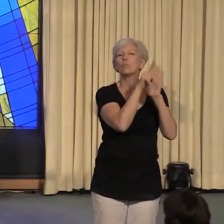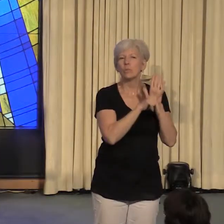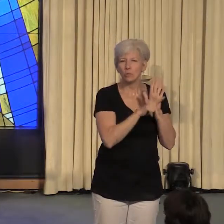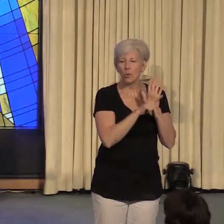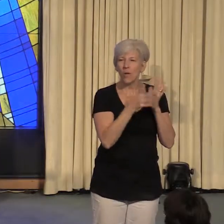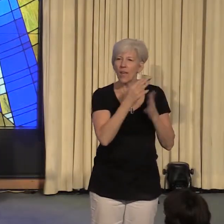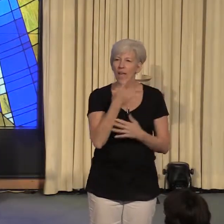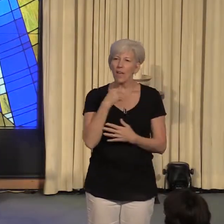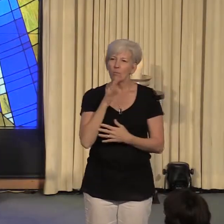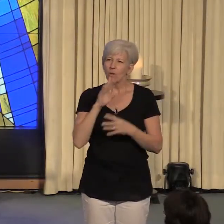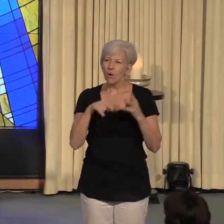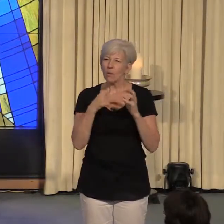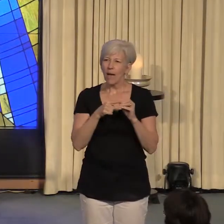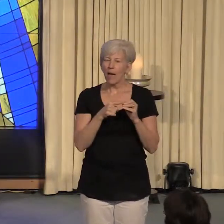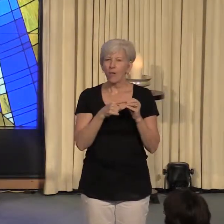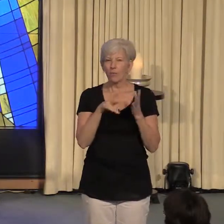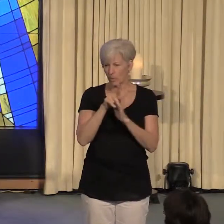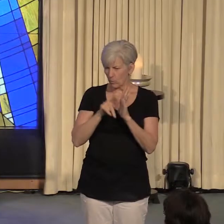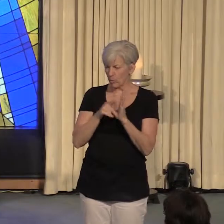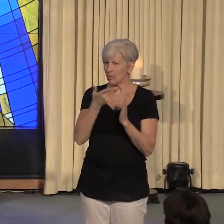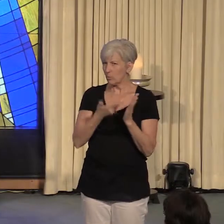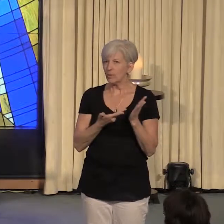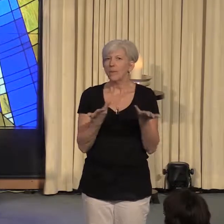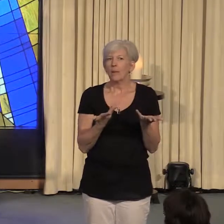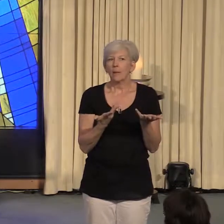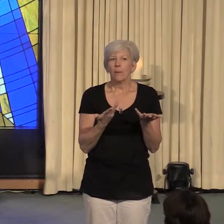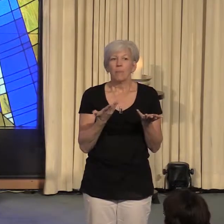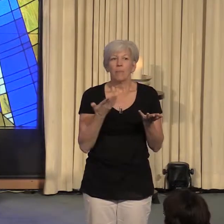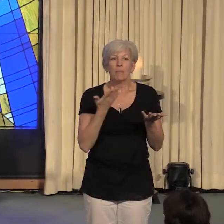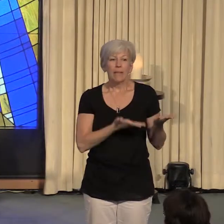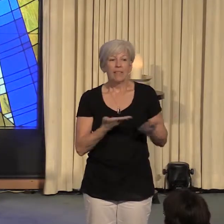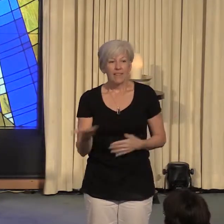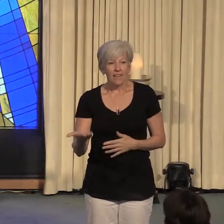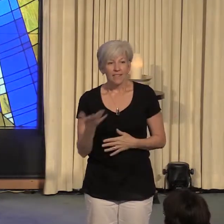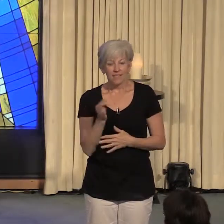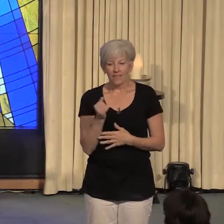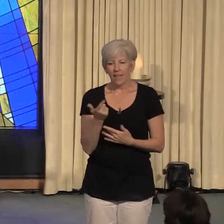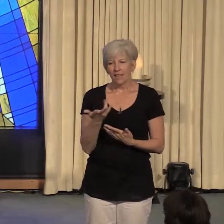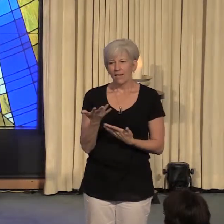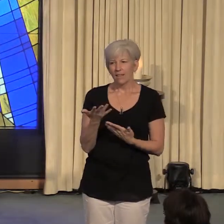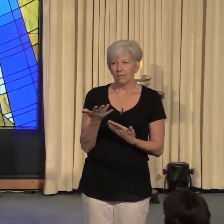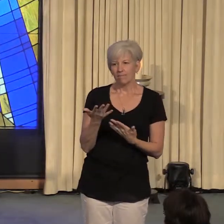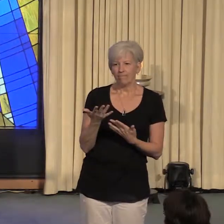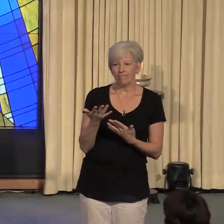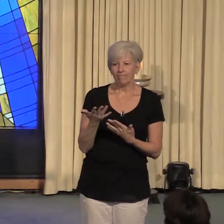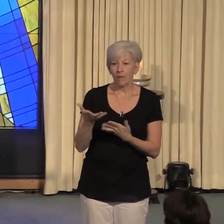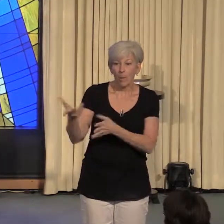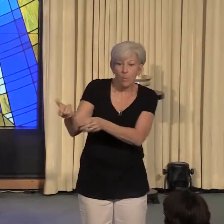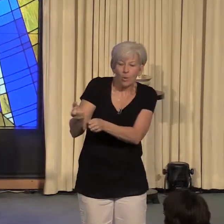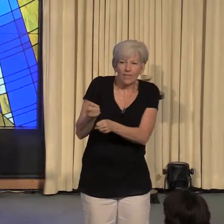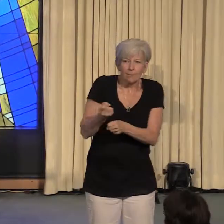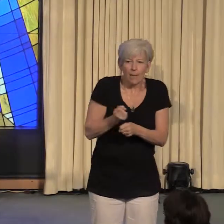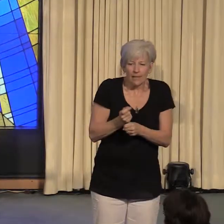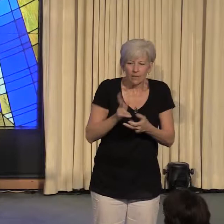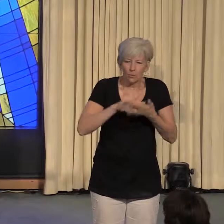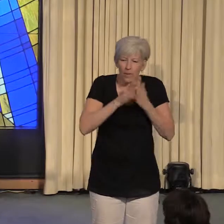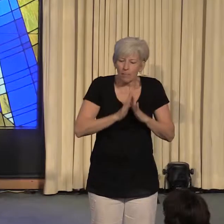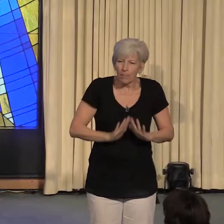being things that can get us out of the storm, that can pull us back into that peaceful place, get us into